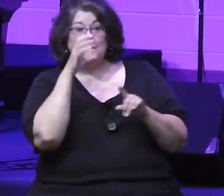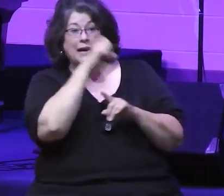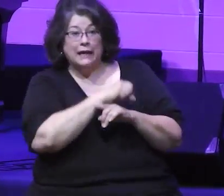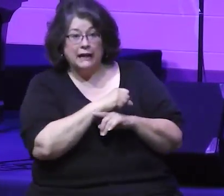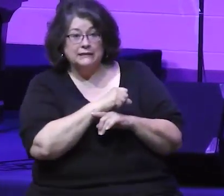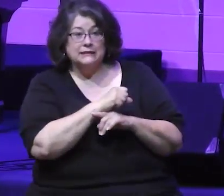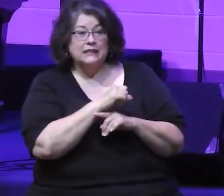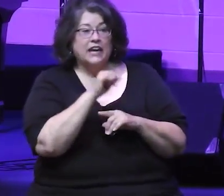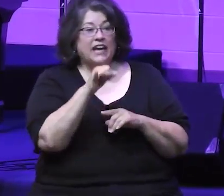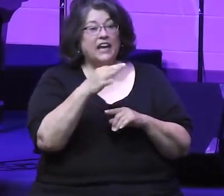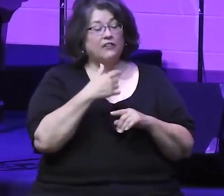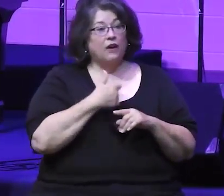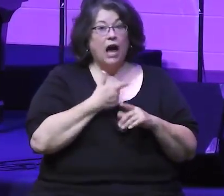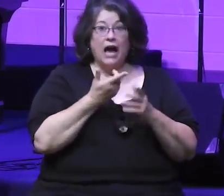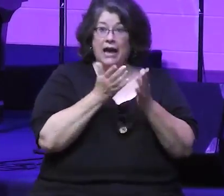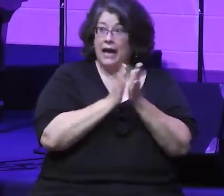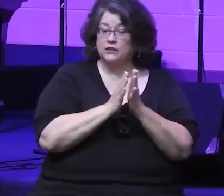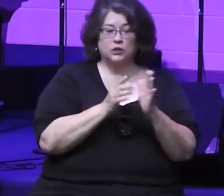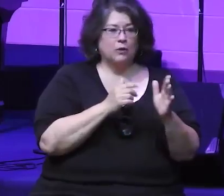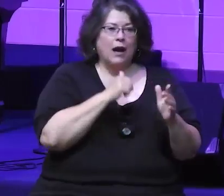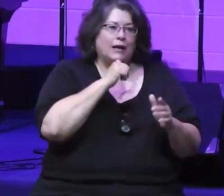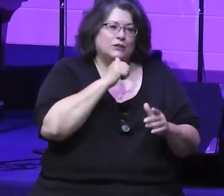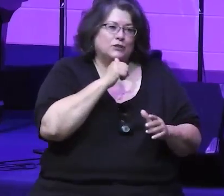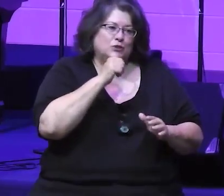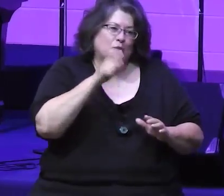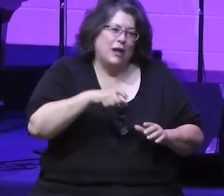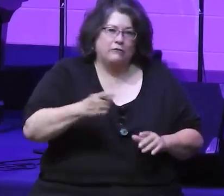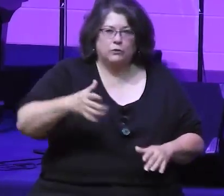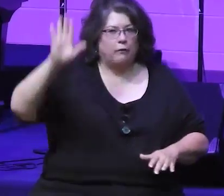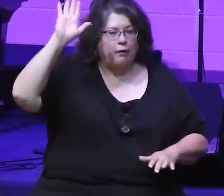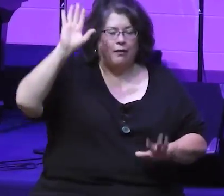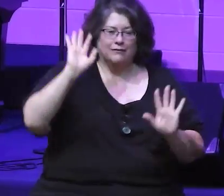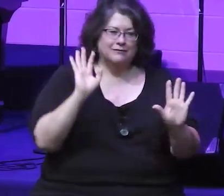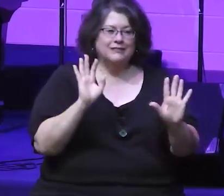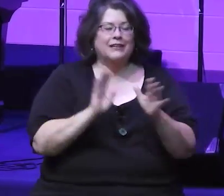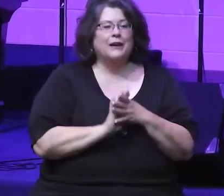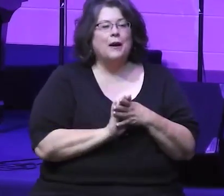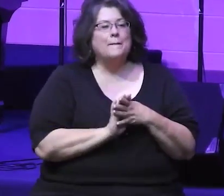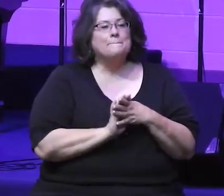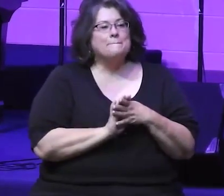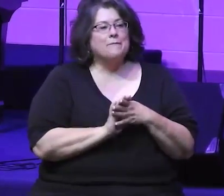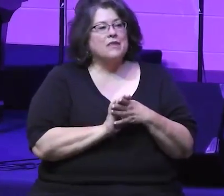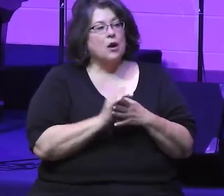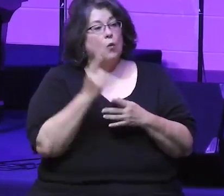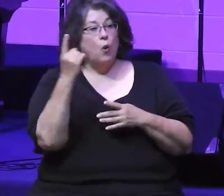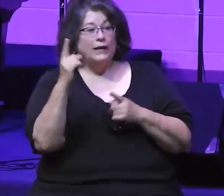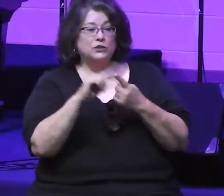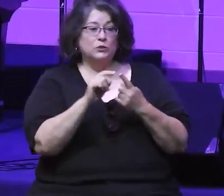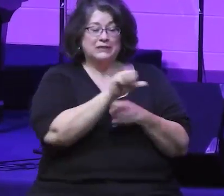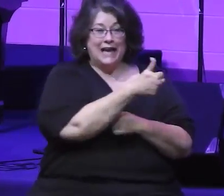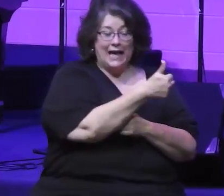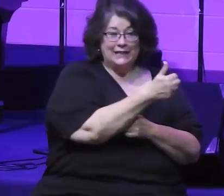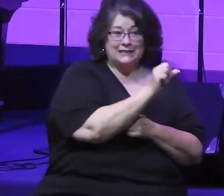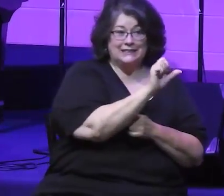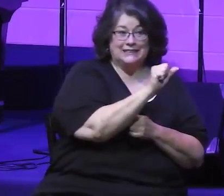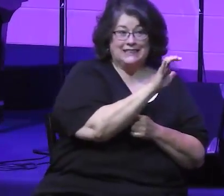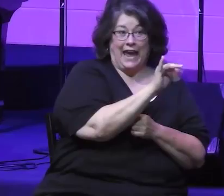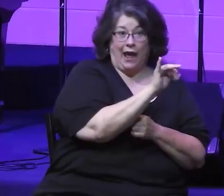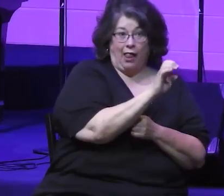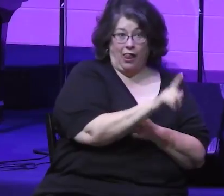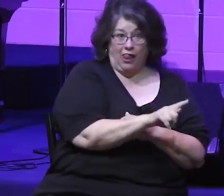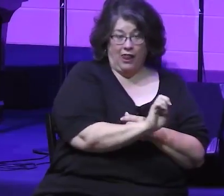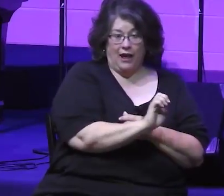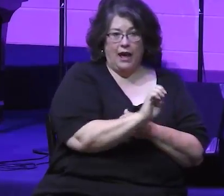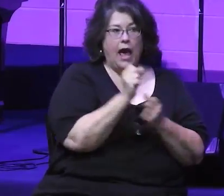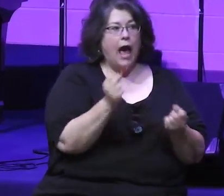to have a show of hands, and I won't do this and out anybody, if I was to have a show of hands, okay, on a 1 to 10 scale, how many of you would say, hey, I'm about